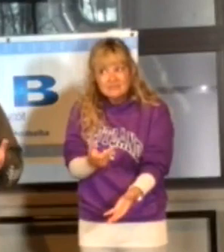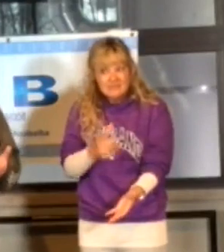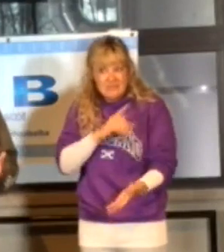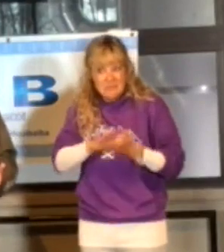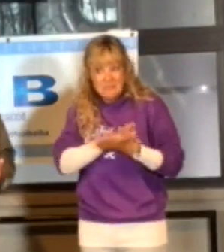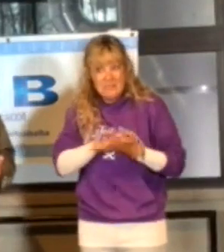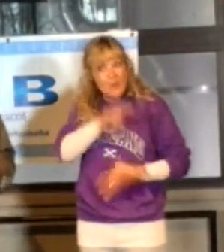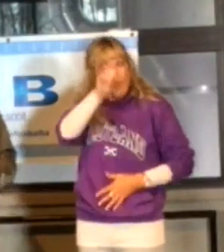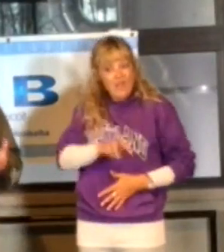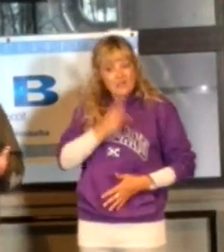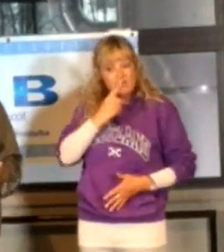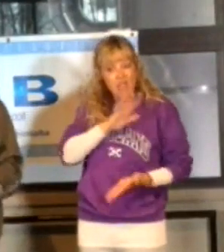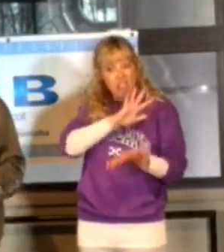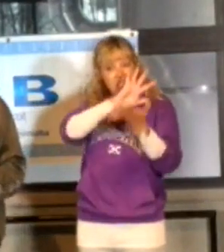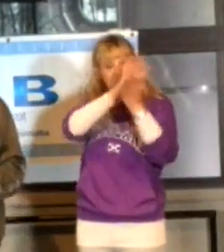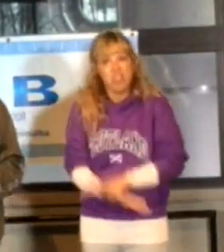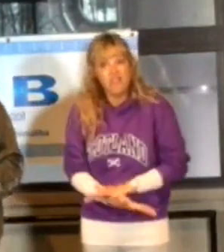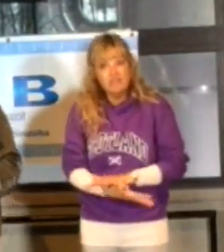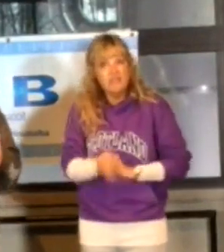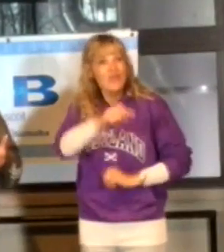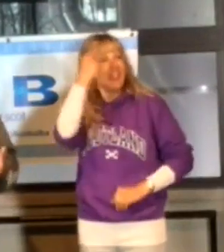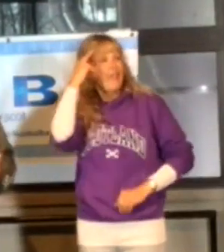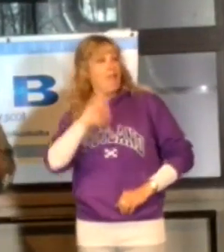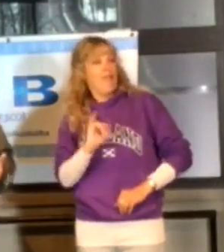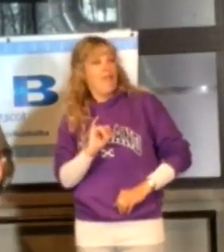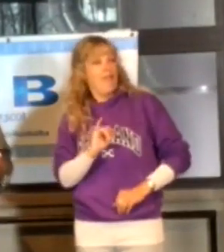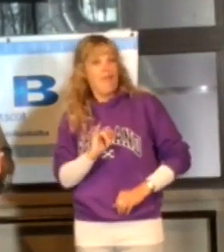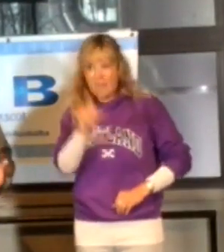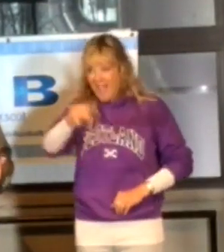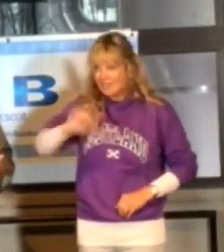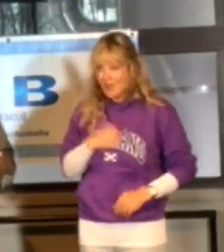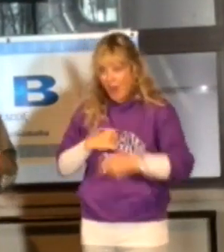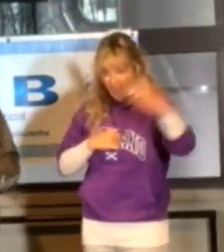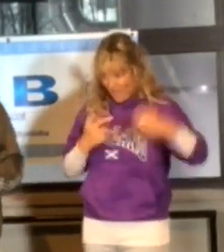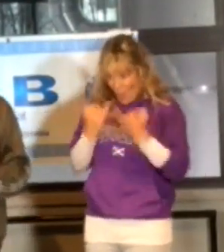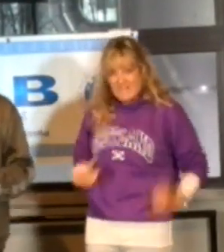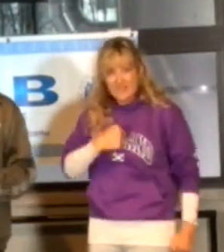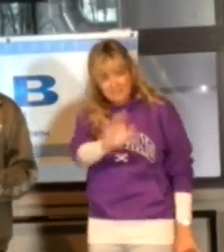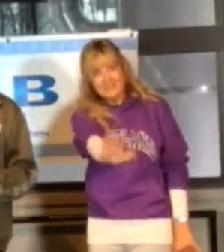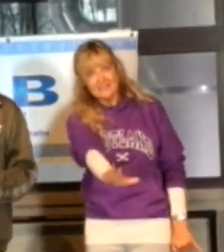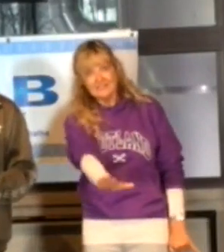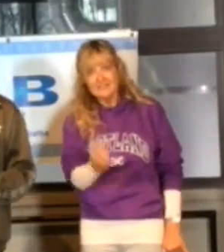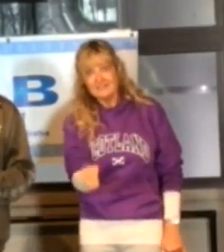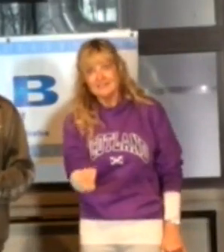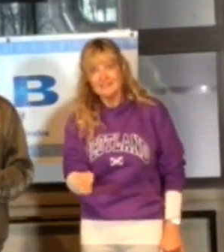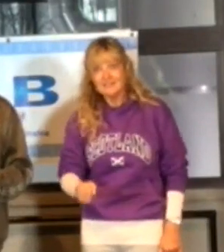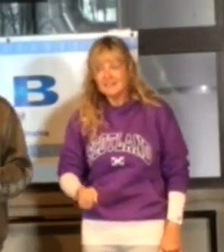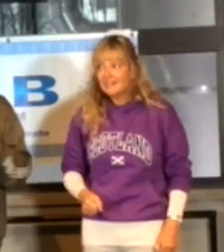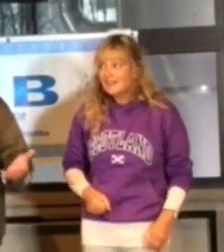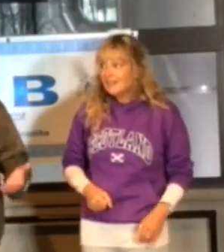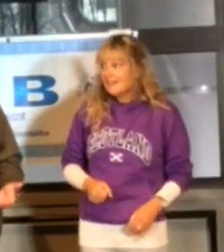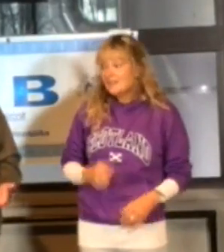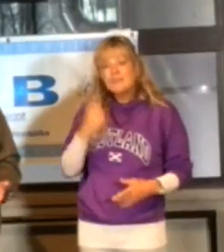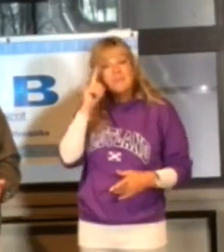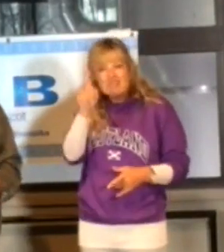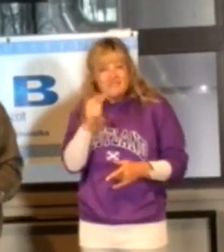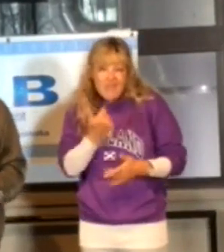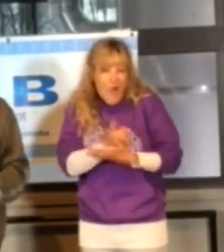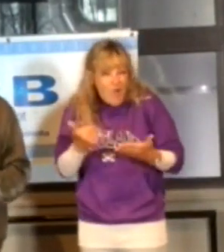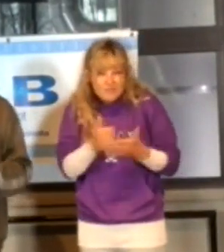there won't be a Wales. And that sounds dramatic, but especially if you bloody leave us as well, you know. So it's always been unhealthy, of